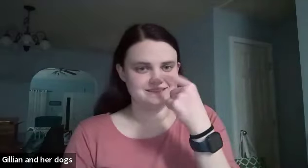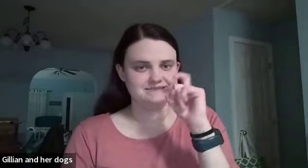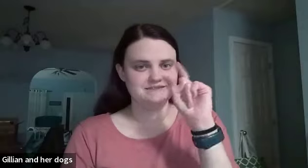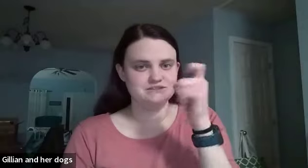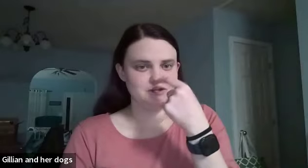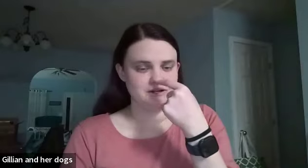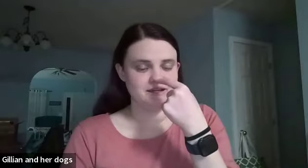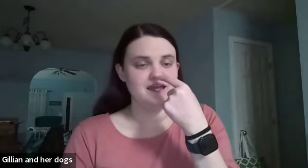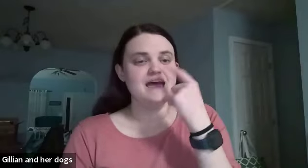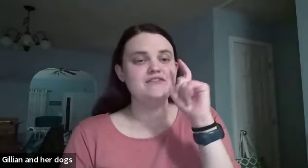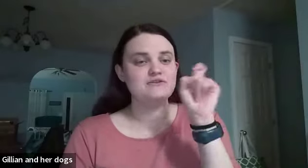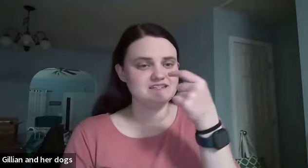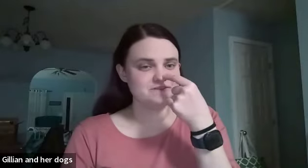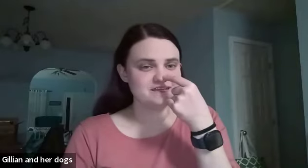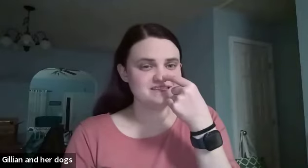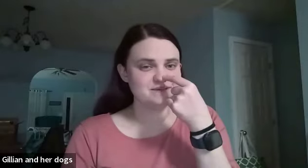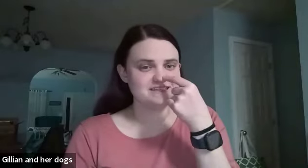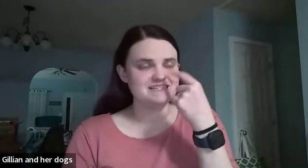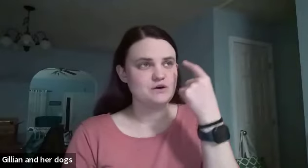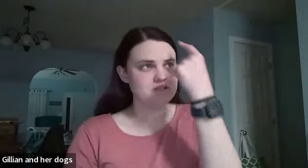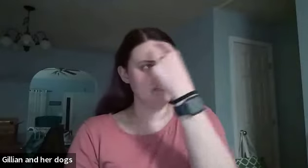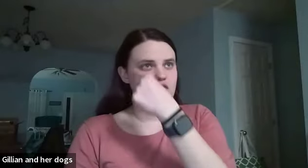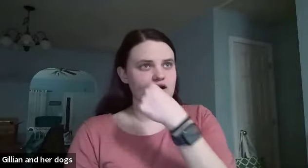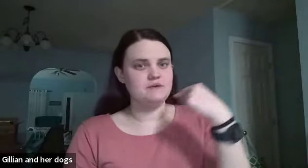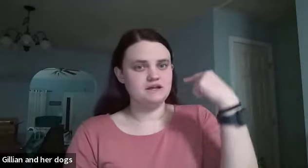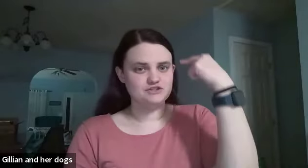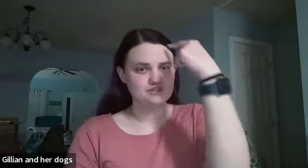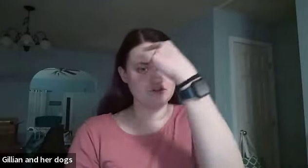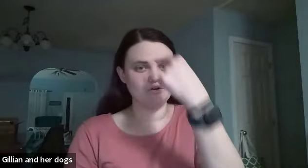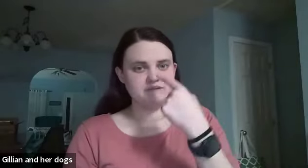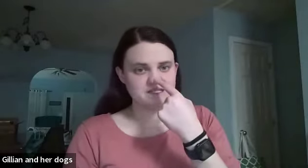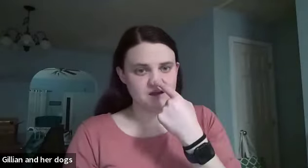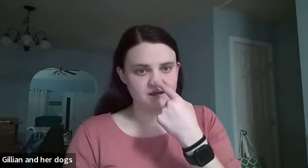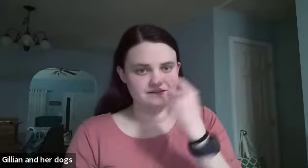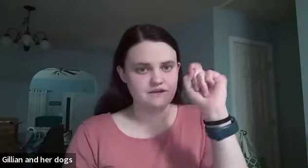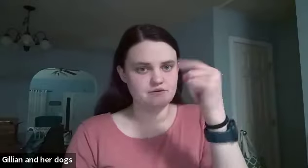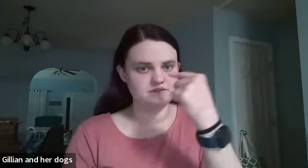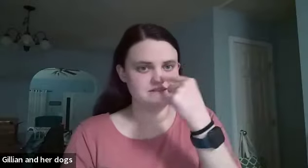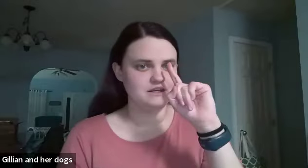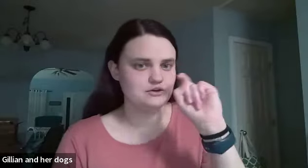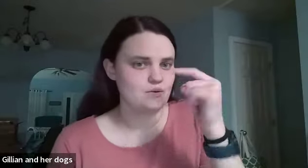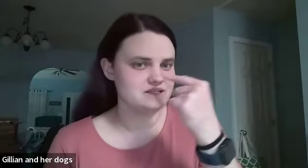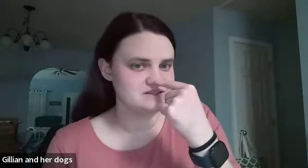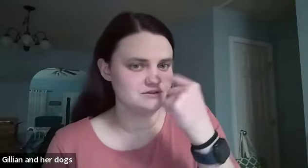Target. Target. And the reason for this is because it's almost like talking about here's the circle with the dot in the nose. Like you're going to the